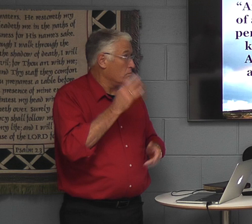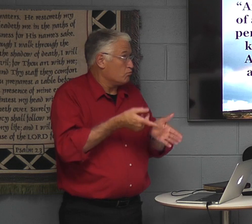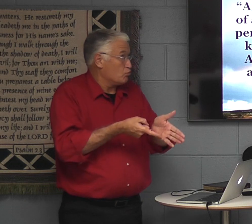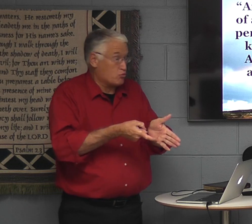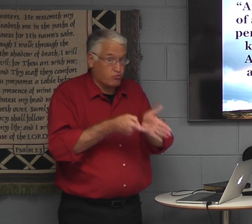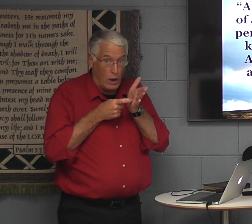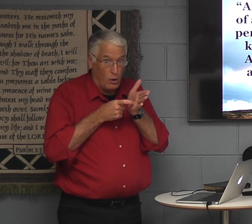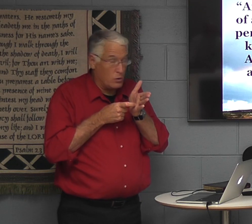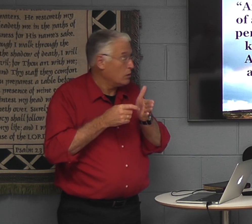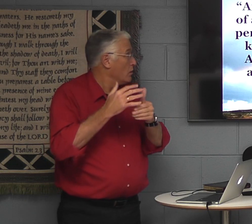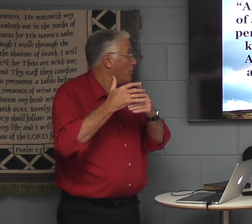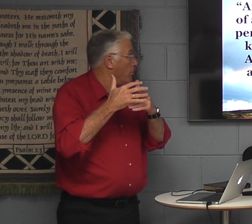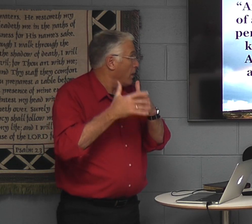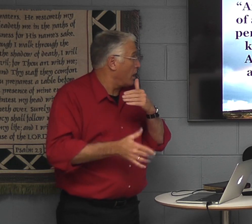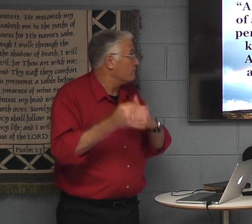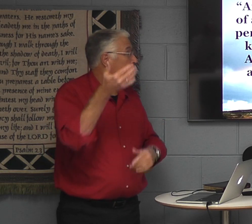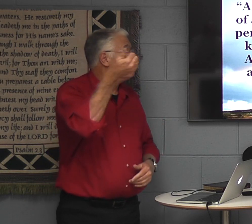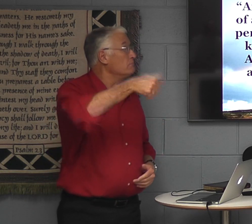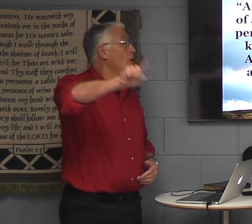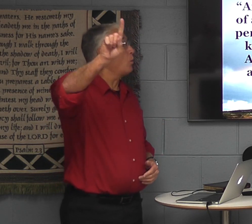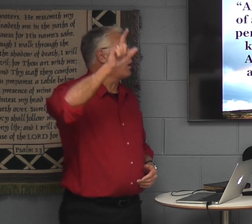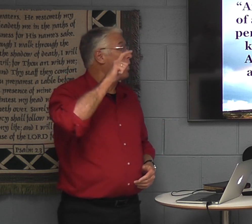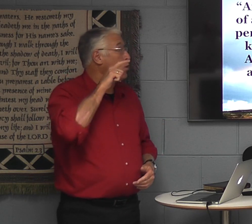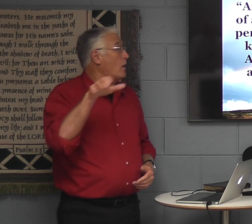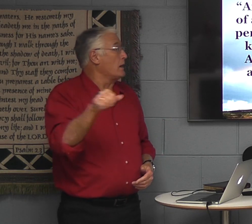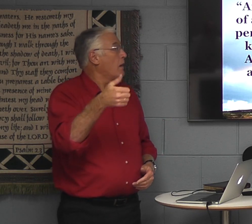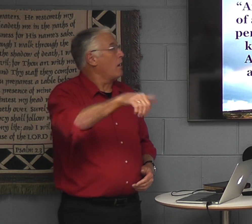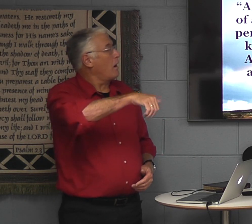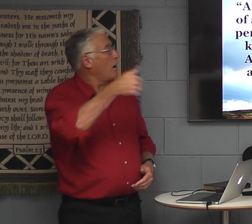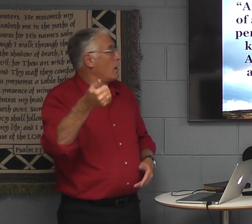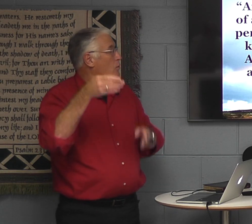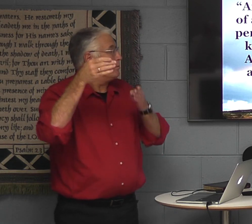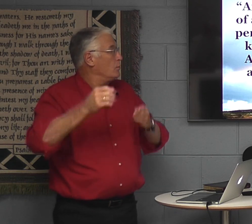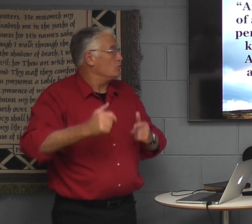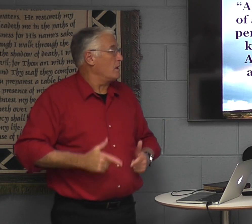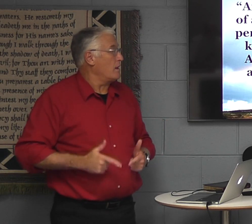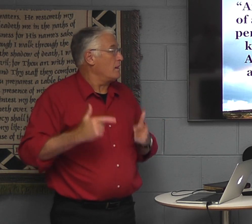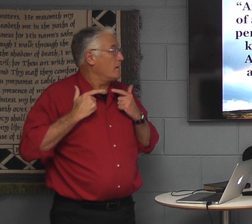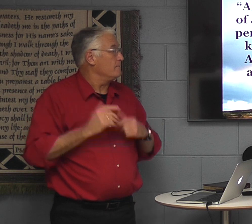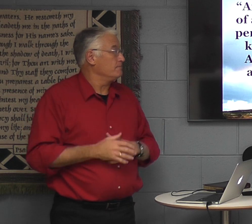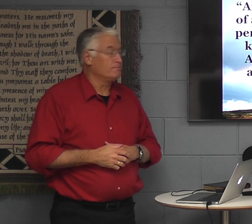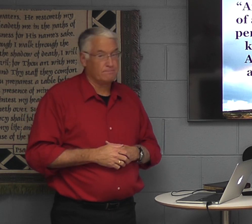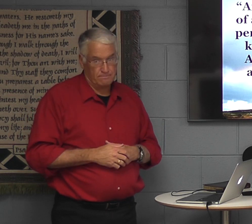It says, and I will require the blood of anyone who takes another person's life.